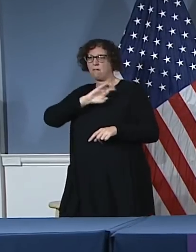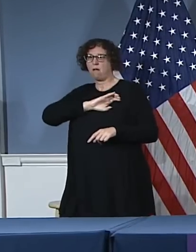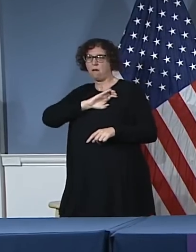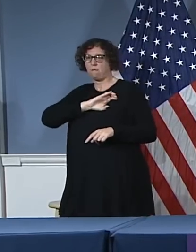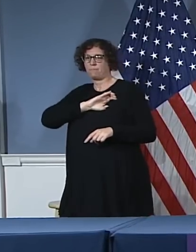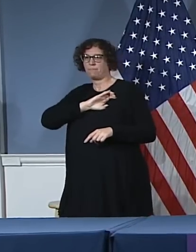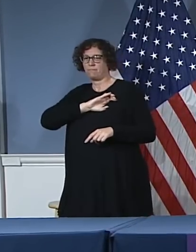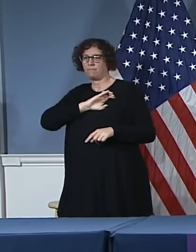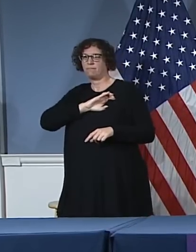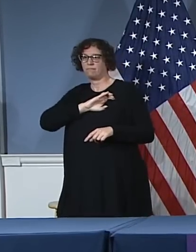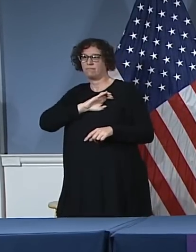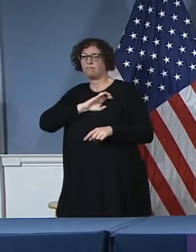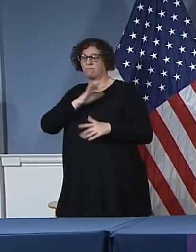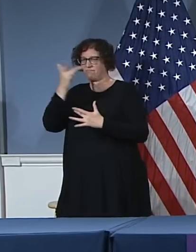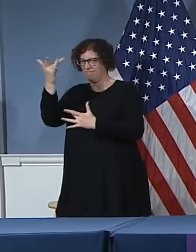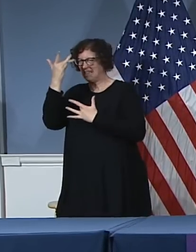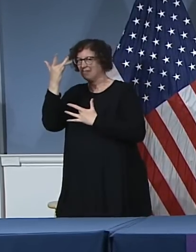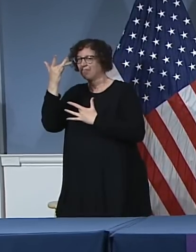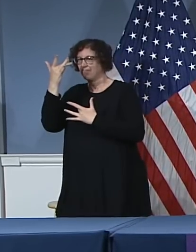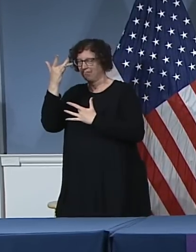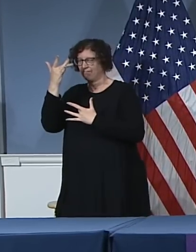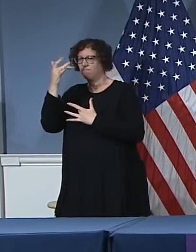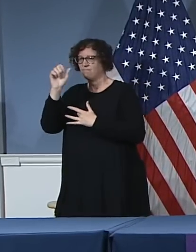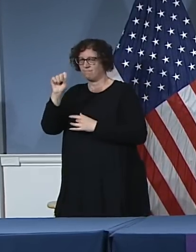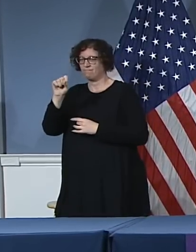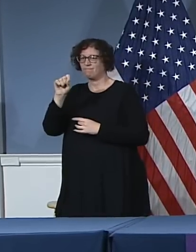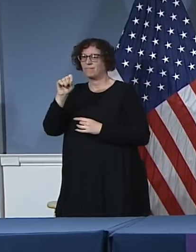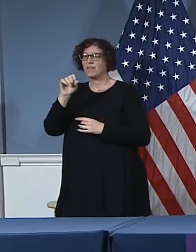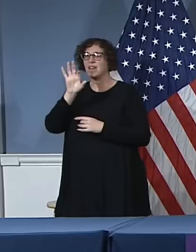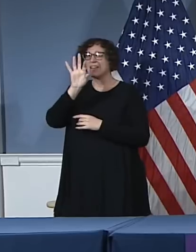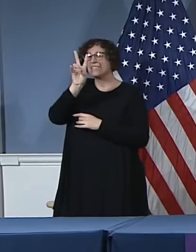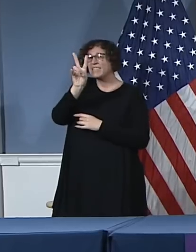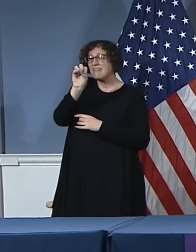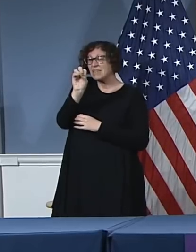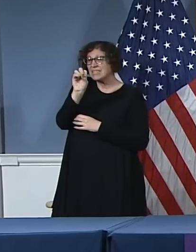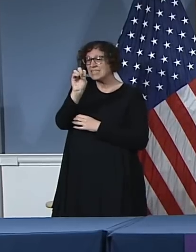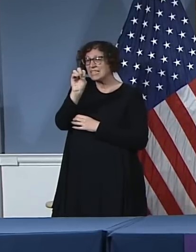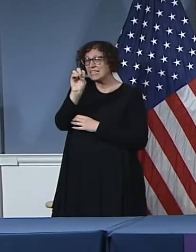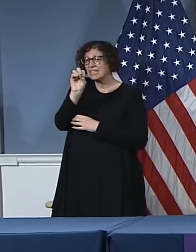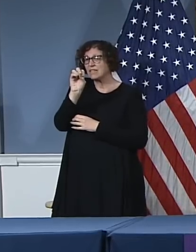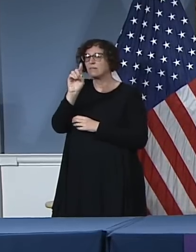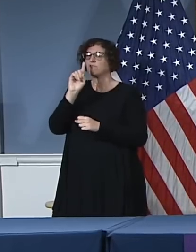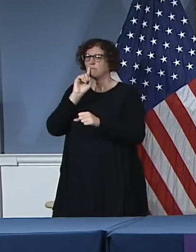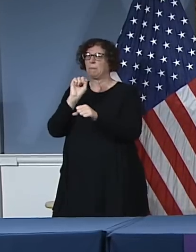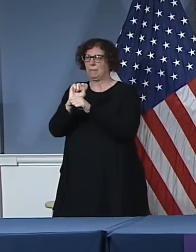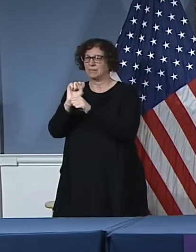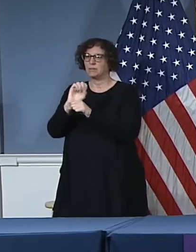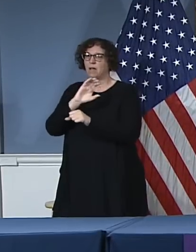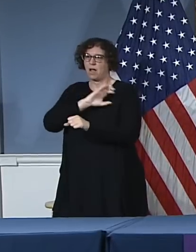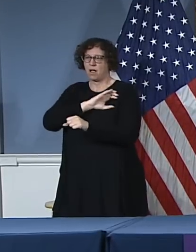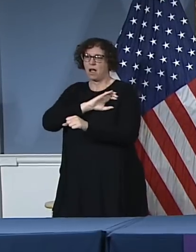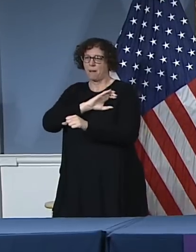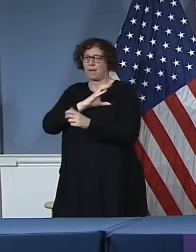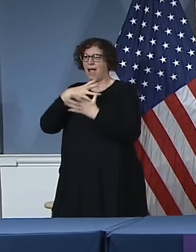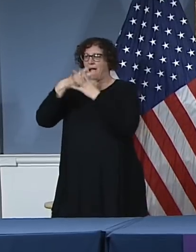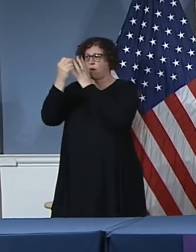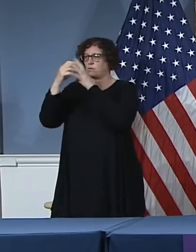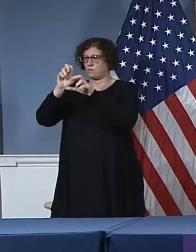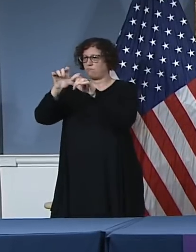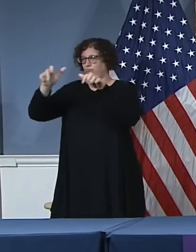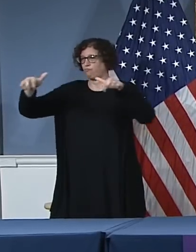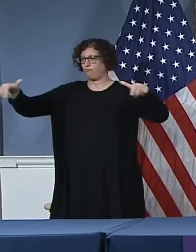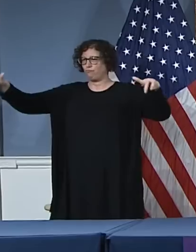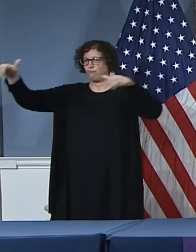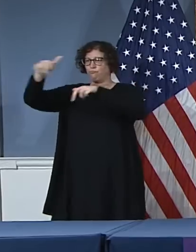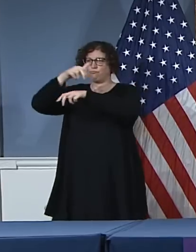98, 70 are on the uniform side, 28 are from the civilian side. It's important to